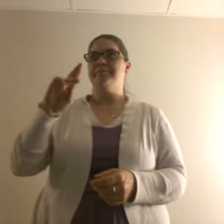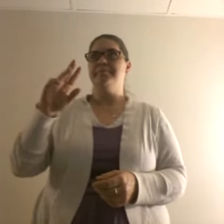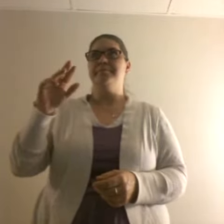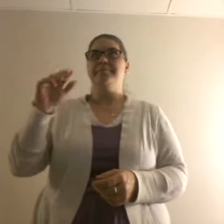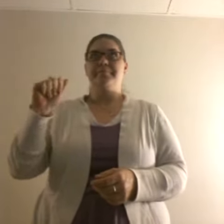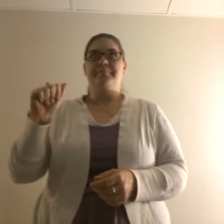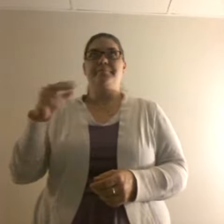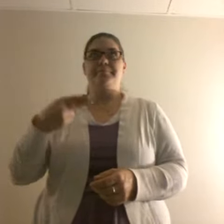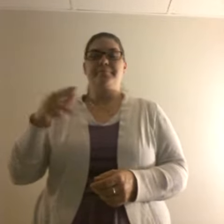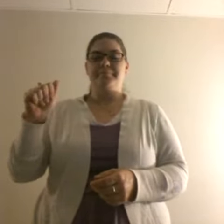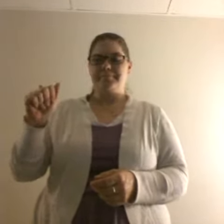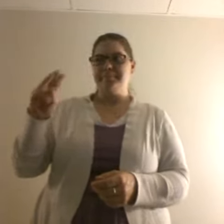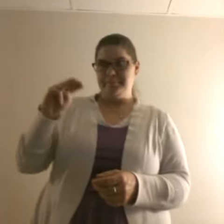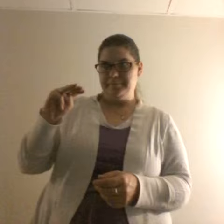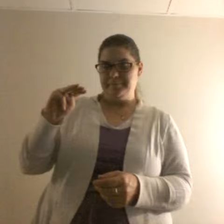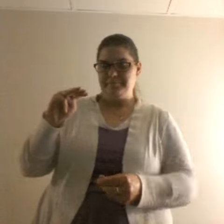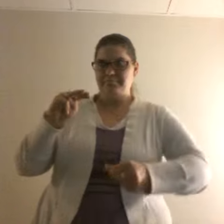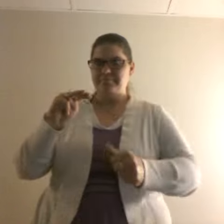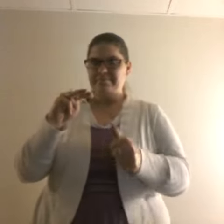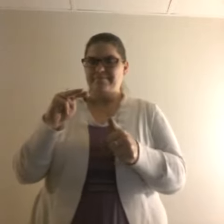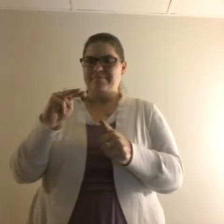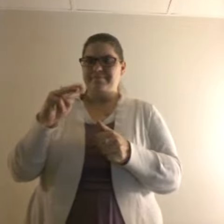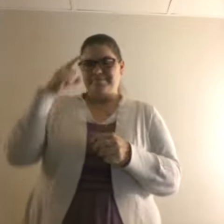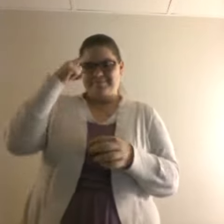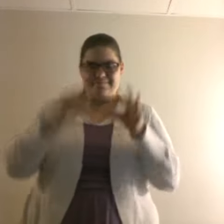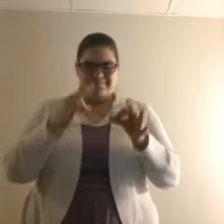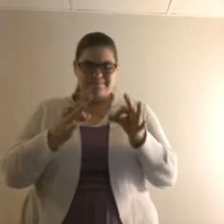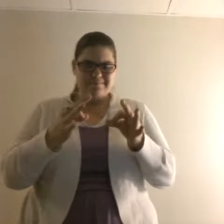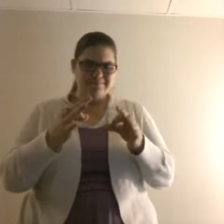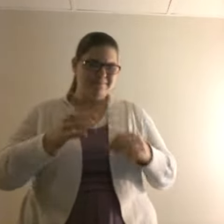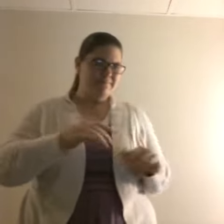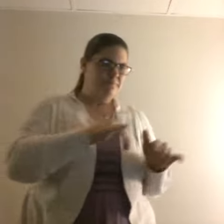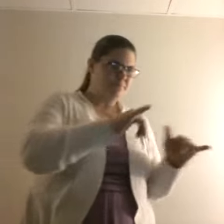they're alike, or is that how they're different? And we had to record it and organize our information.